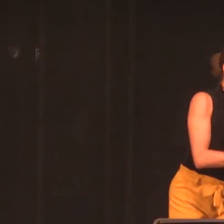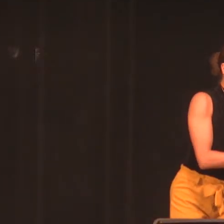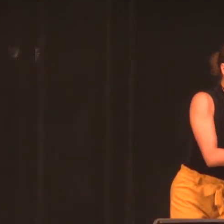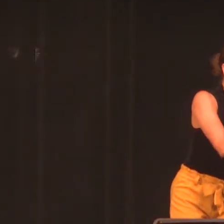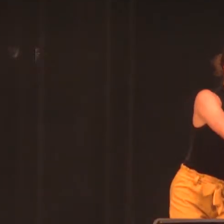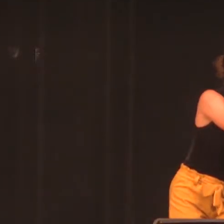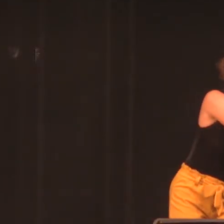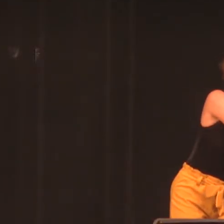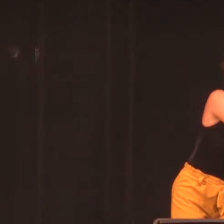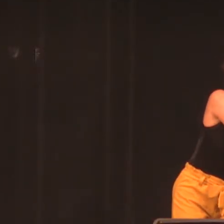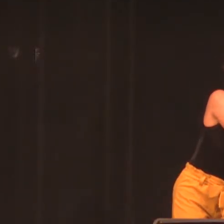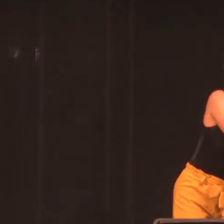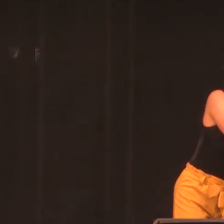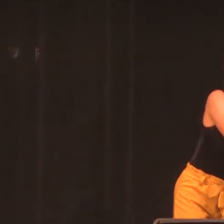be here.